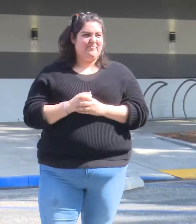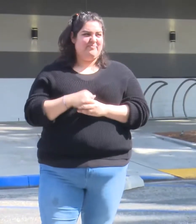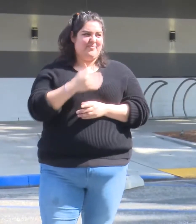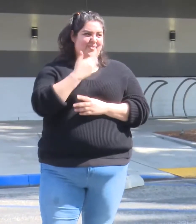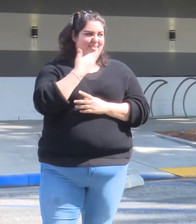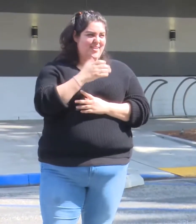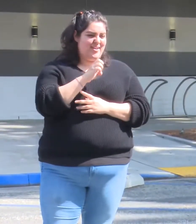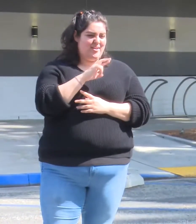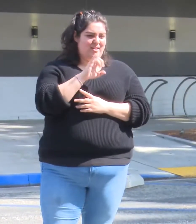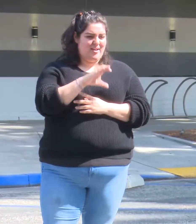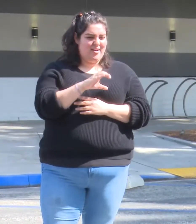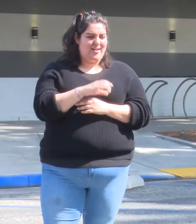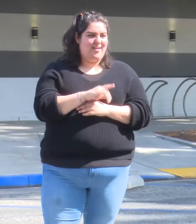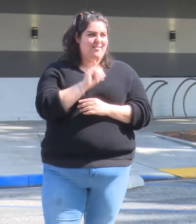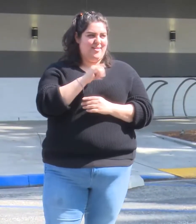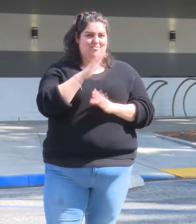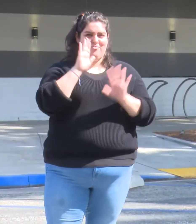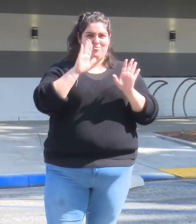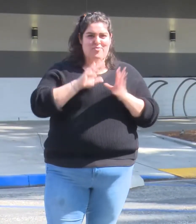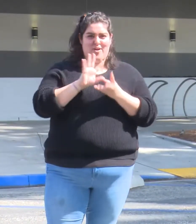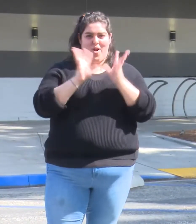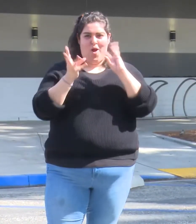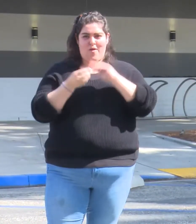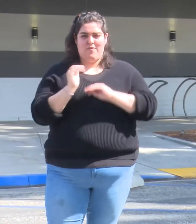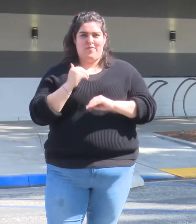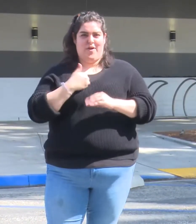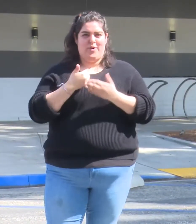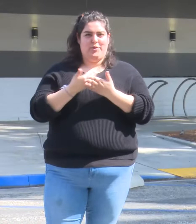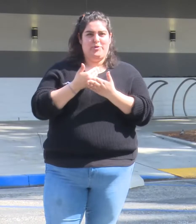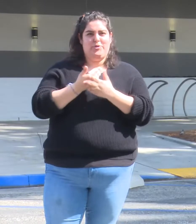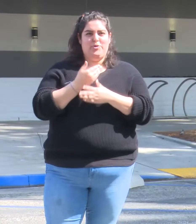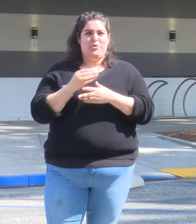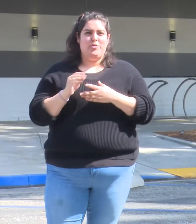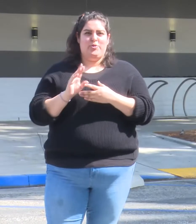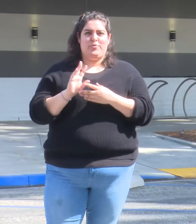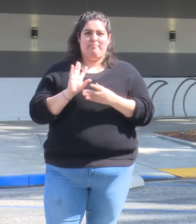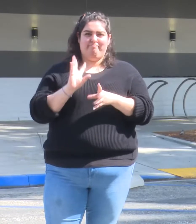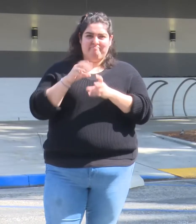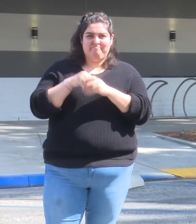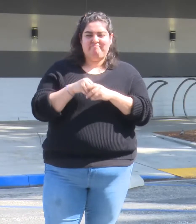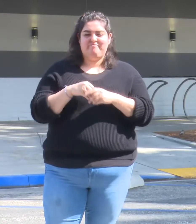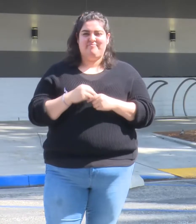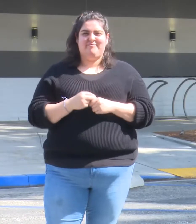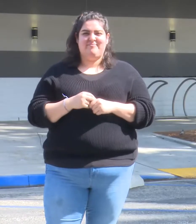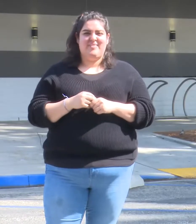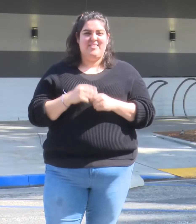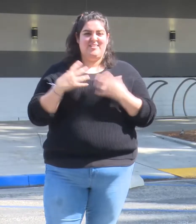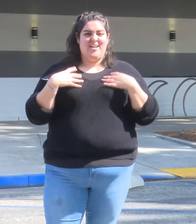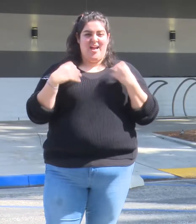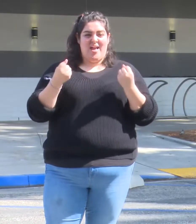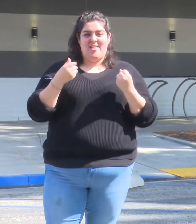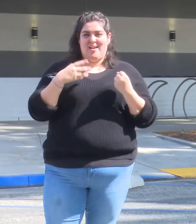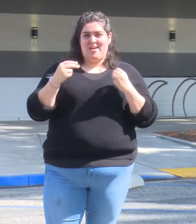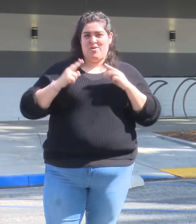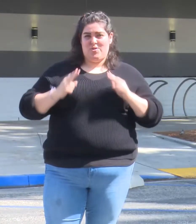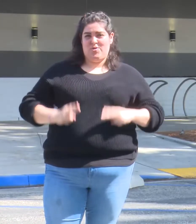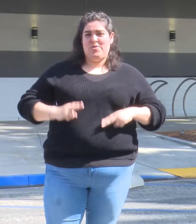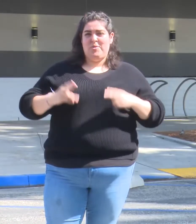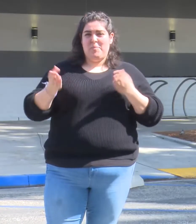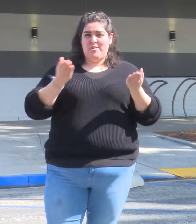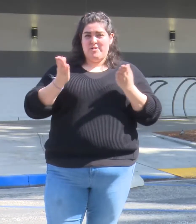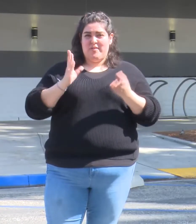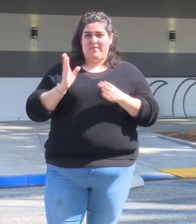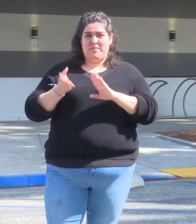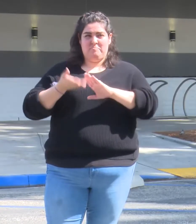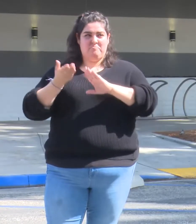Thanks, Eric. What a great overview of the many features that we have now in this center. So Health and Human Services has been operating out of this building providing